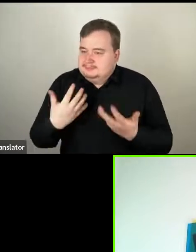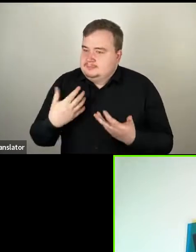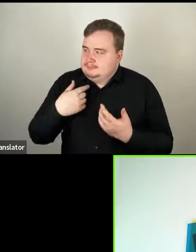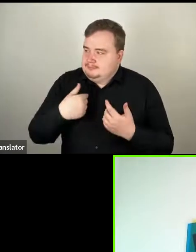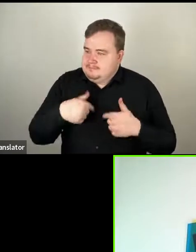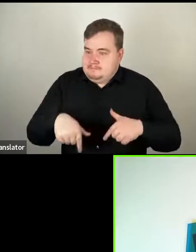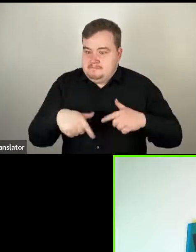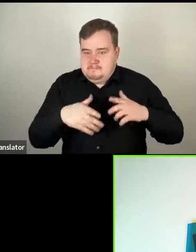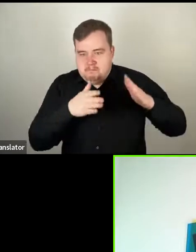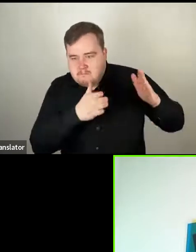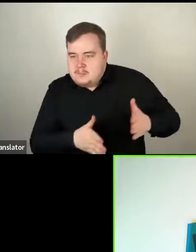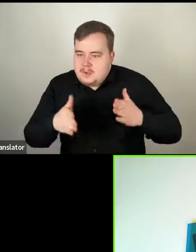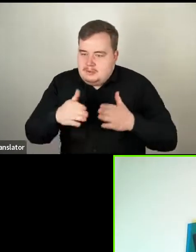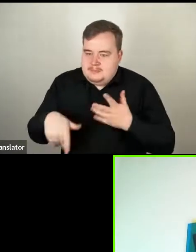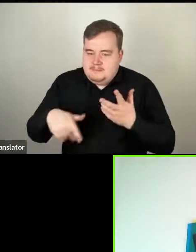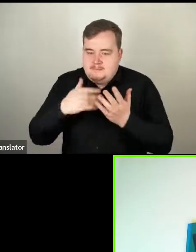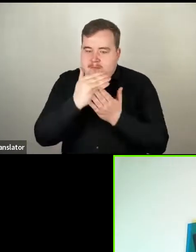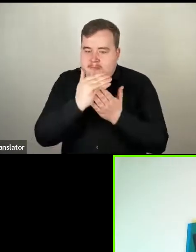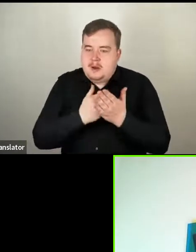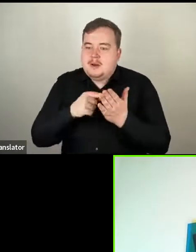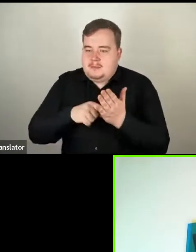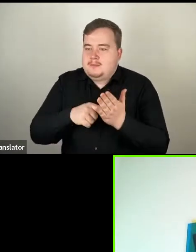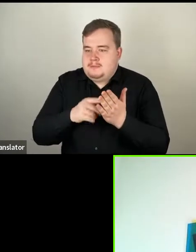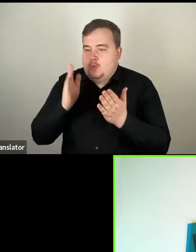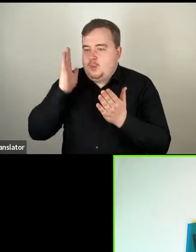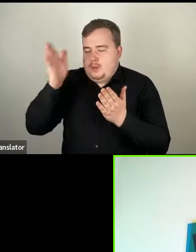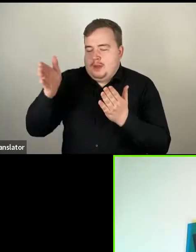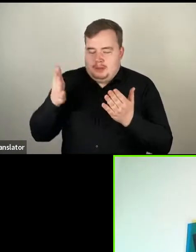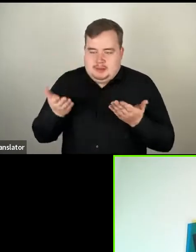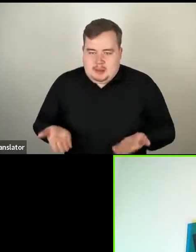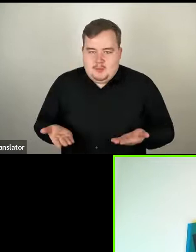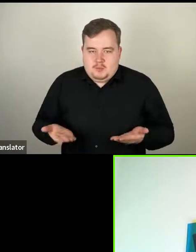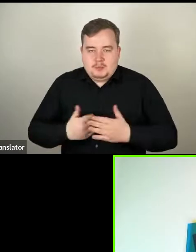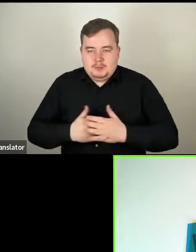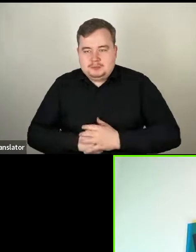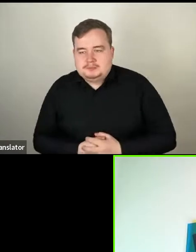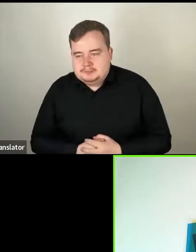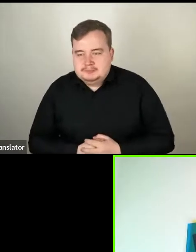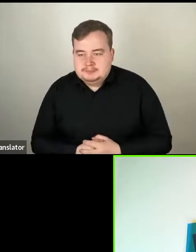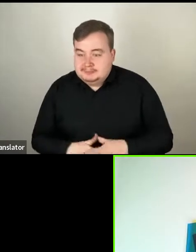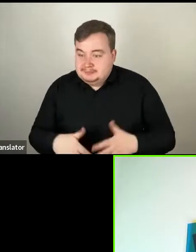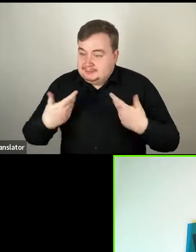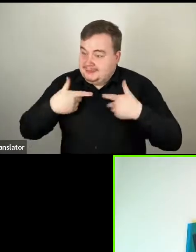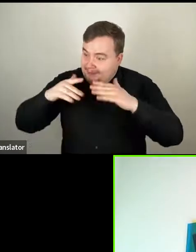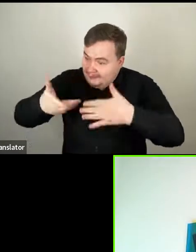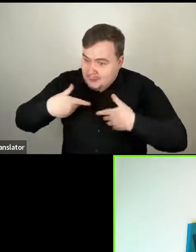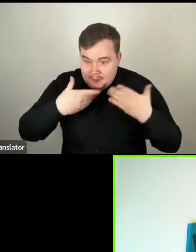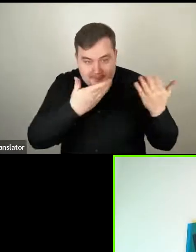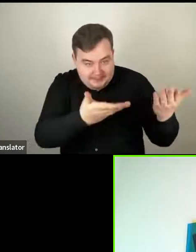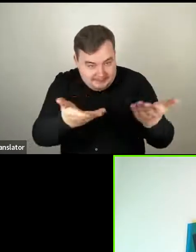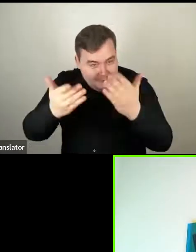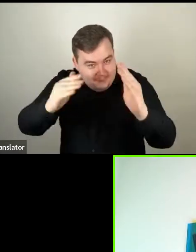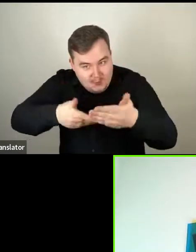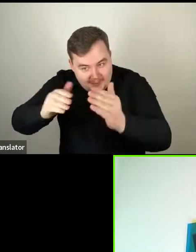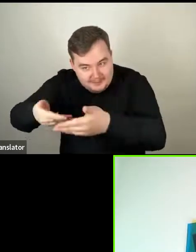for today. After the welcoming words by Honorable Margareta